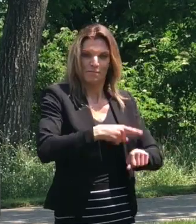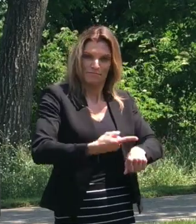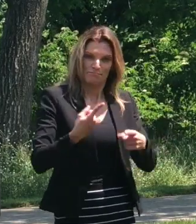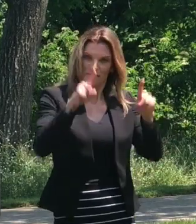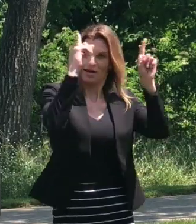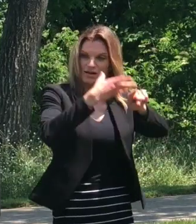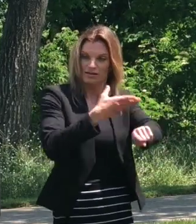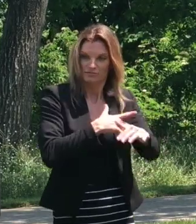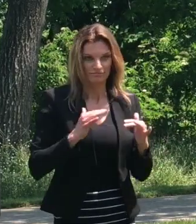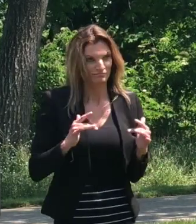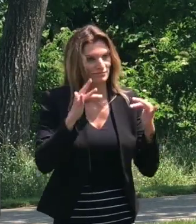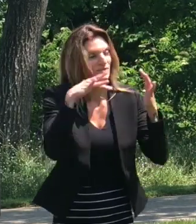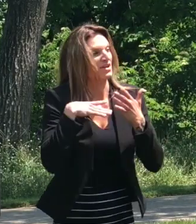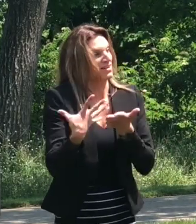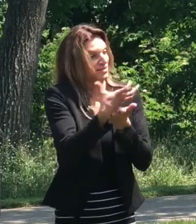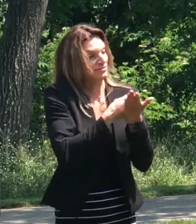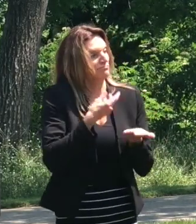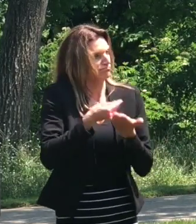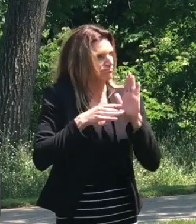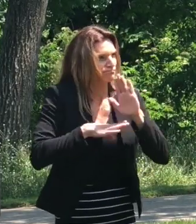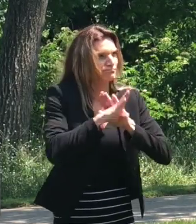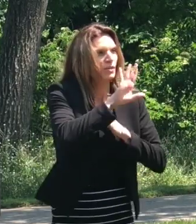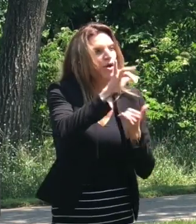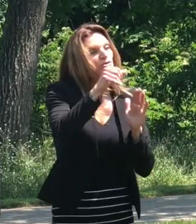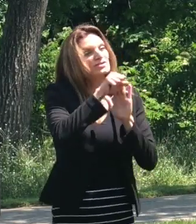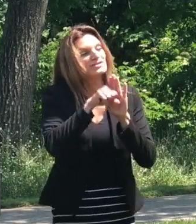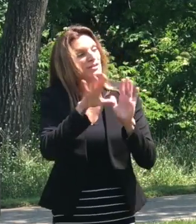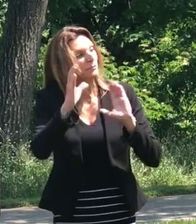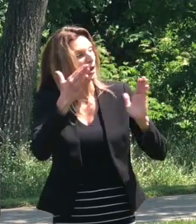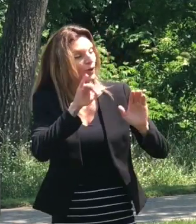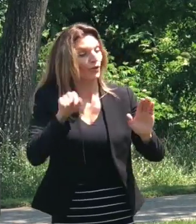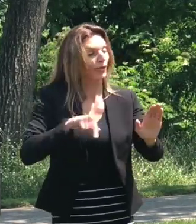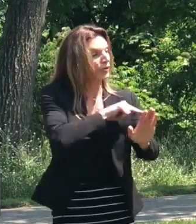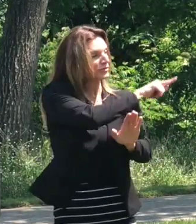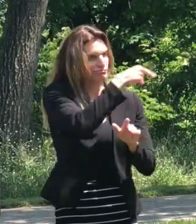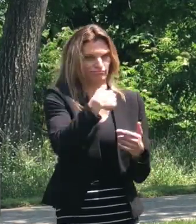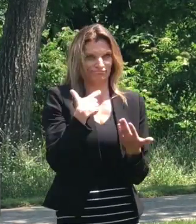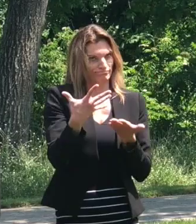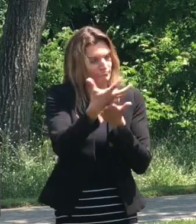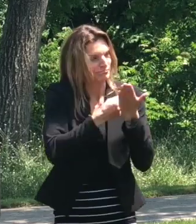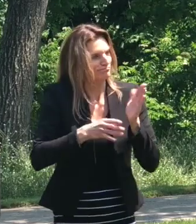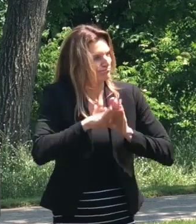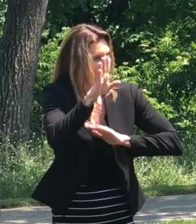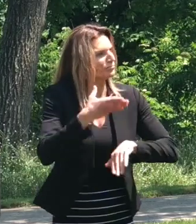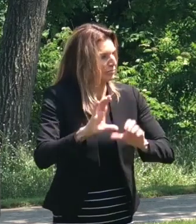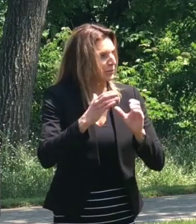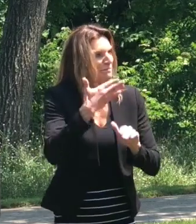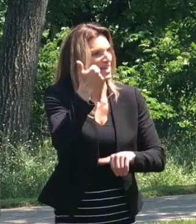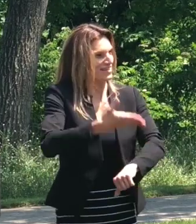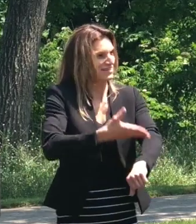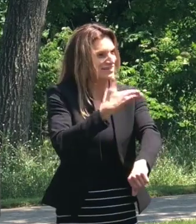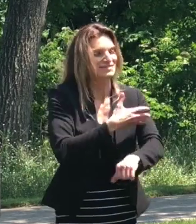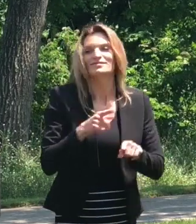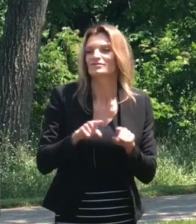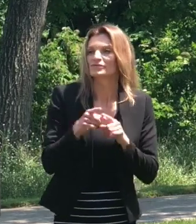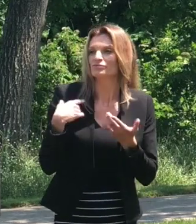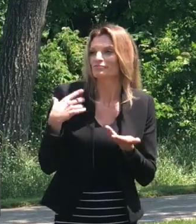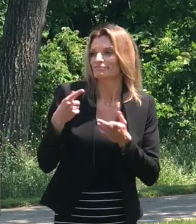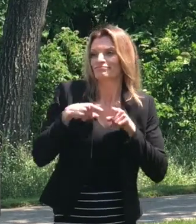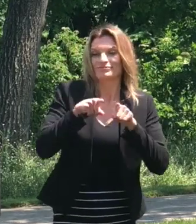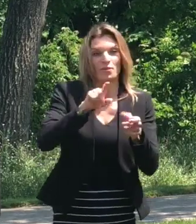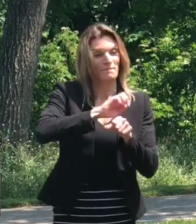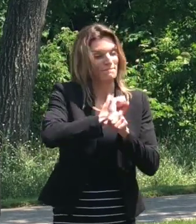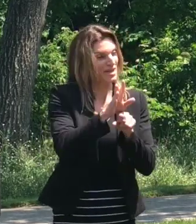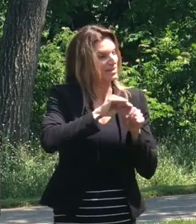GDP growing faster than any other state in the region. Our unemployment numbers are lower. Fitch upgraded our credit rating in the middle of